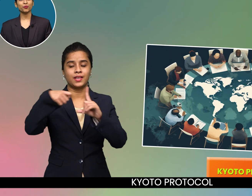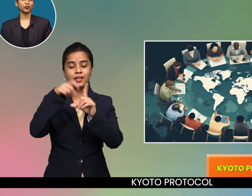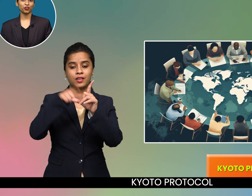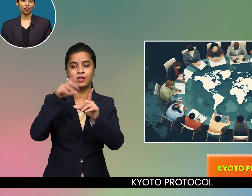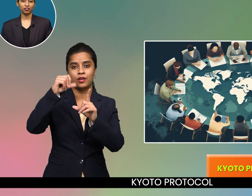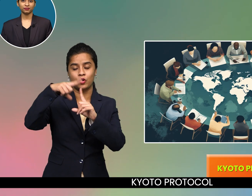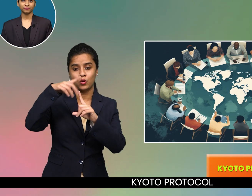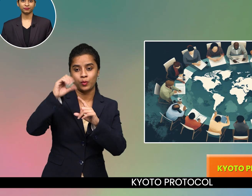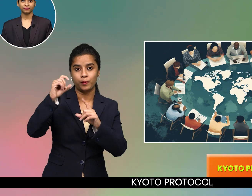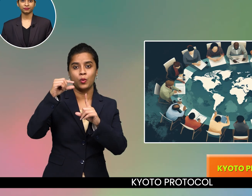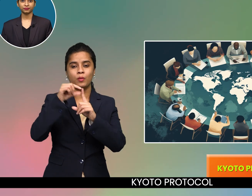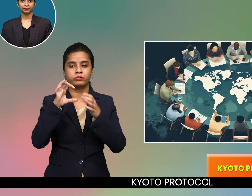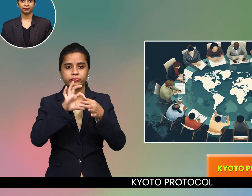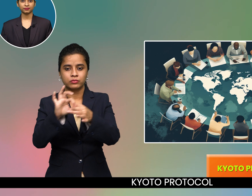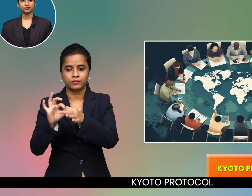Kyoto Protocol.